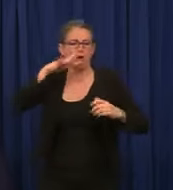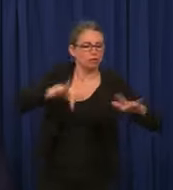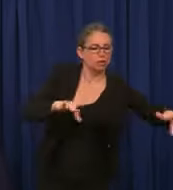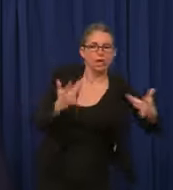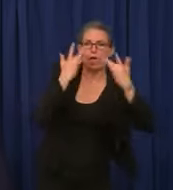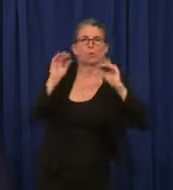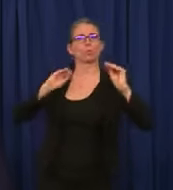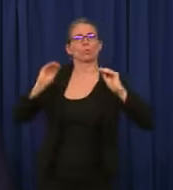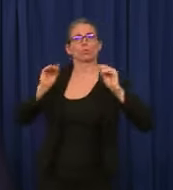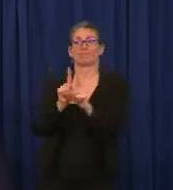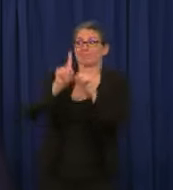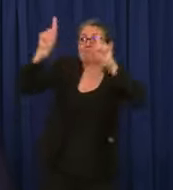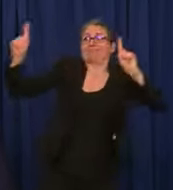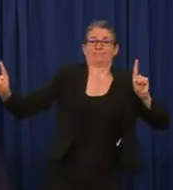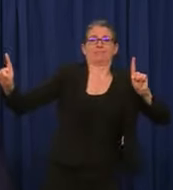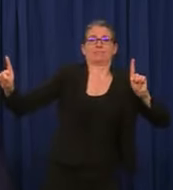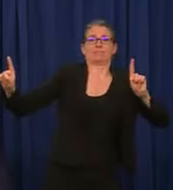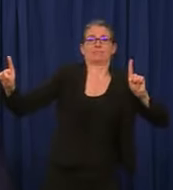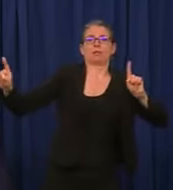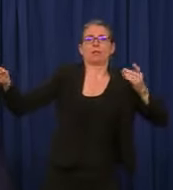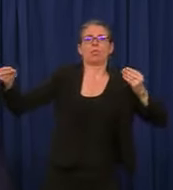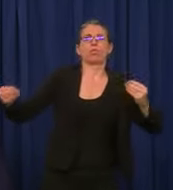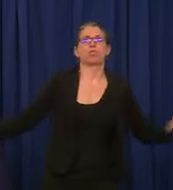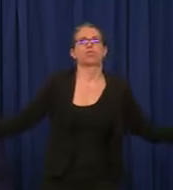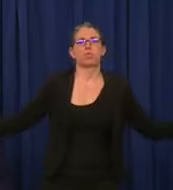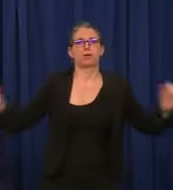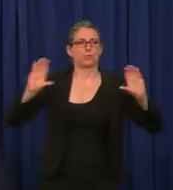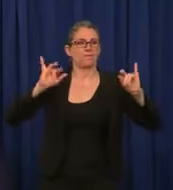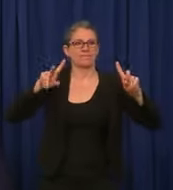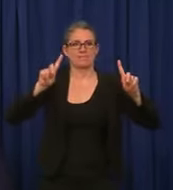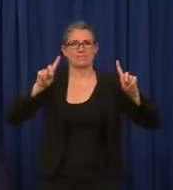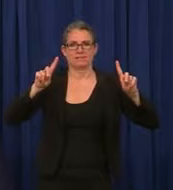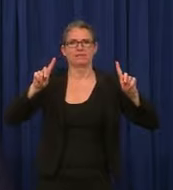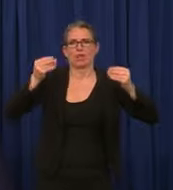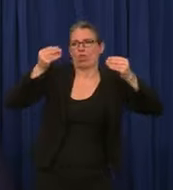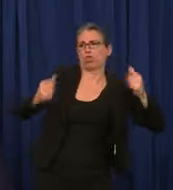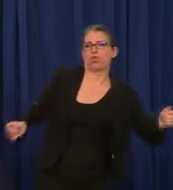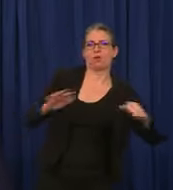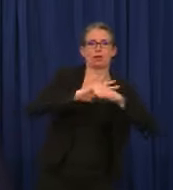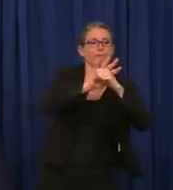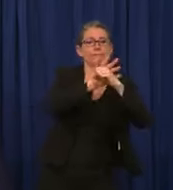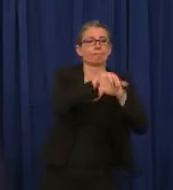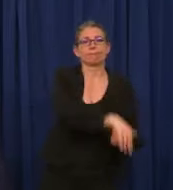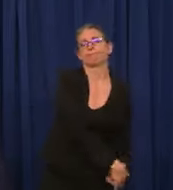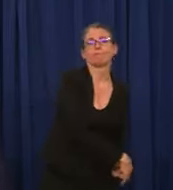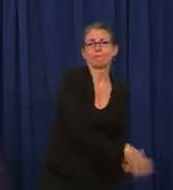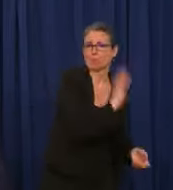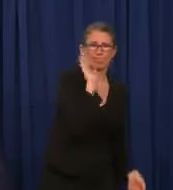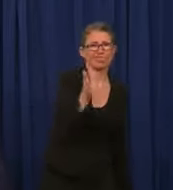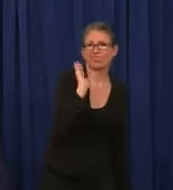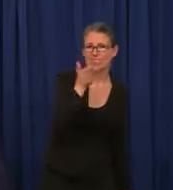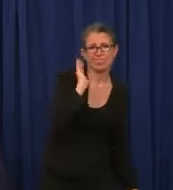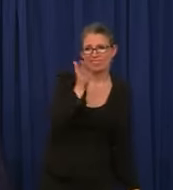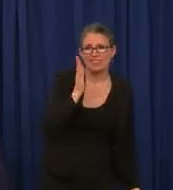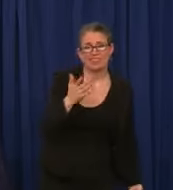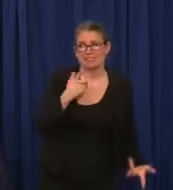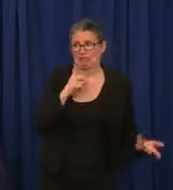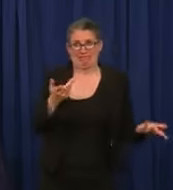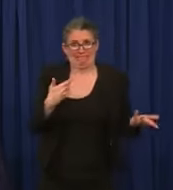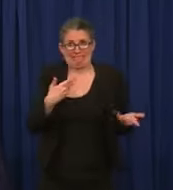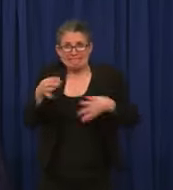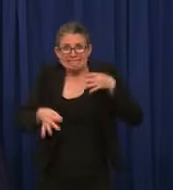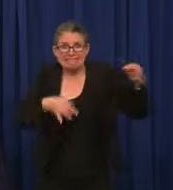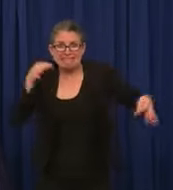is monitoring the data on a multiple times per day basis to try to get a better sense of whether all of these